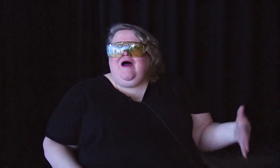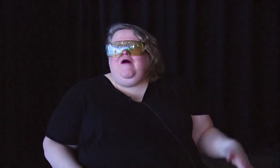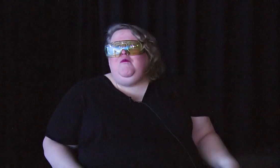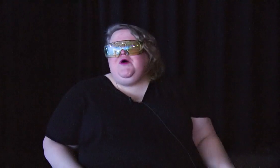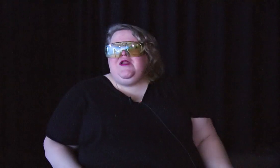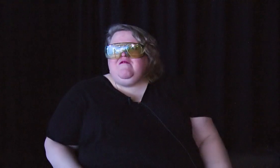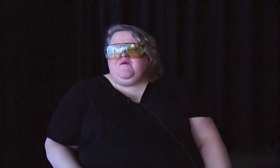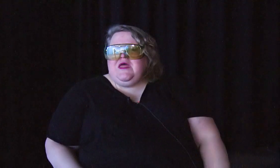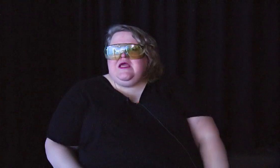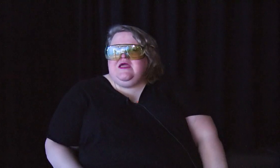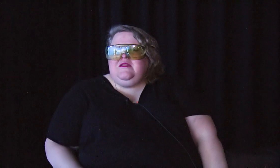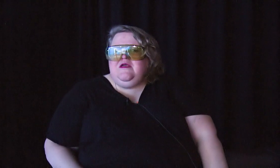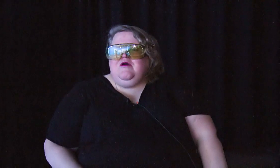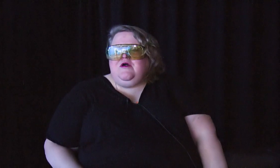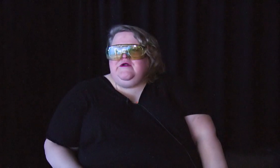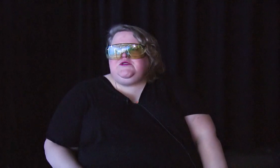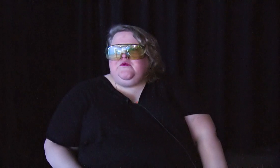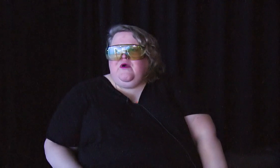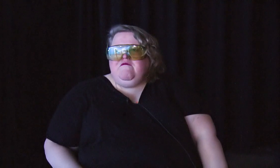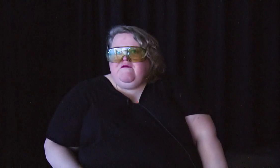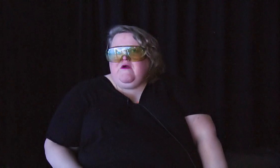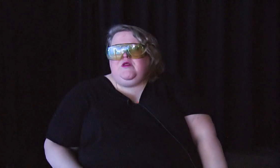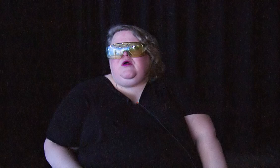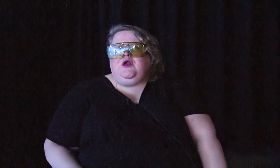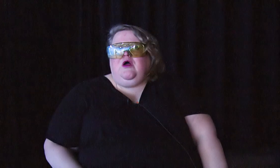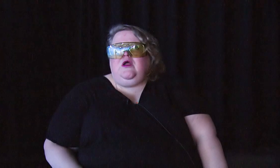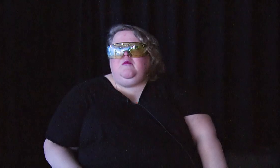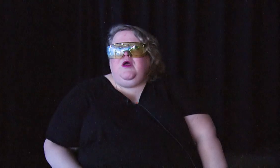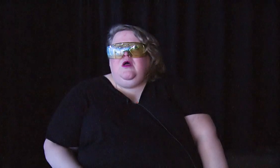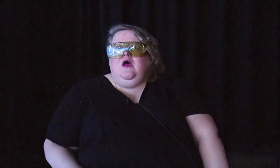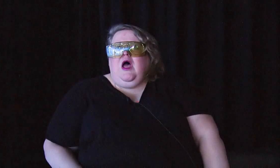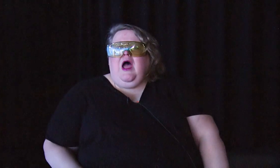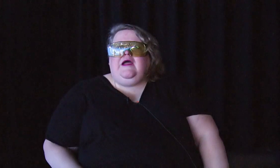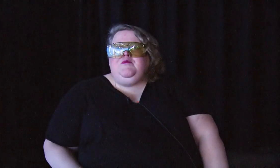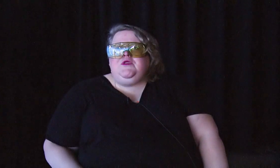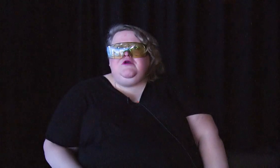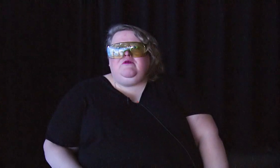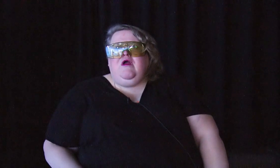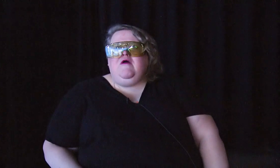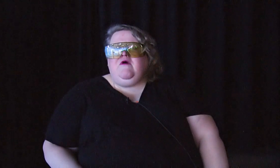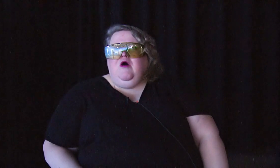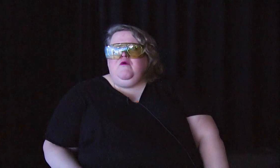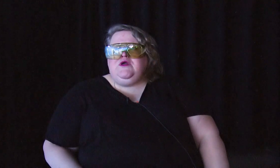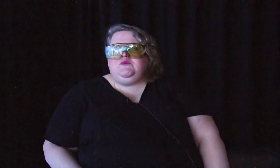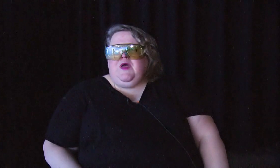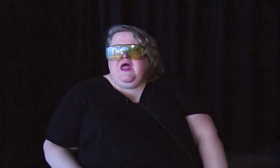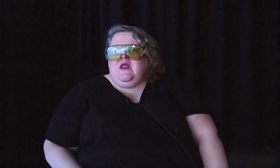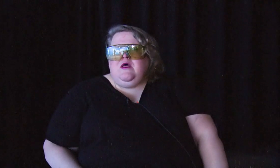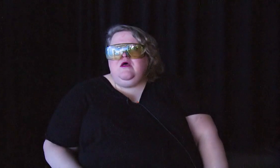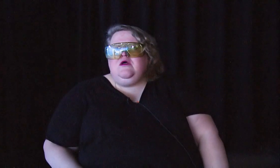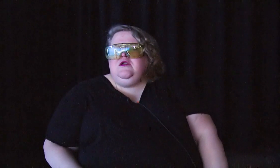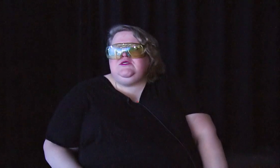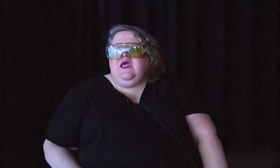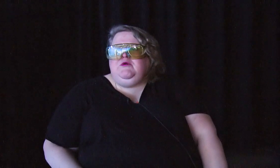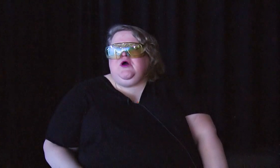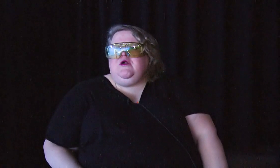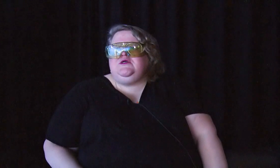but I've been in the arts for a very long time I believe there have always been disabled artists